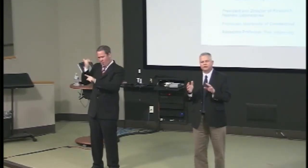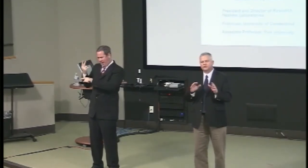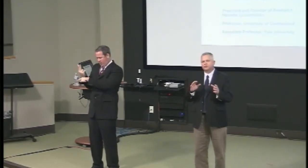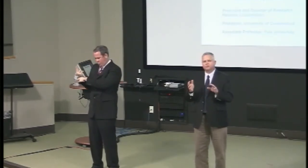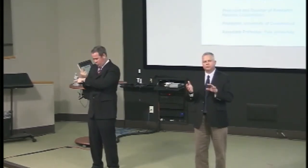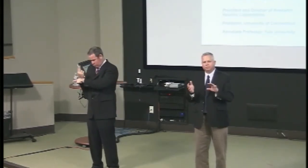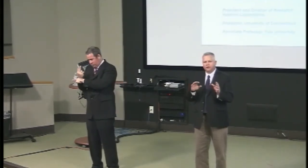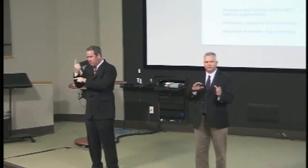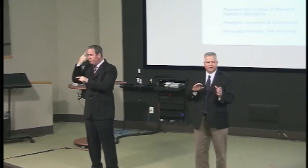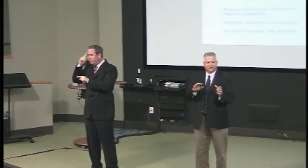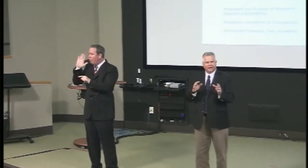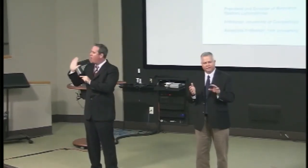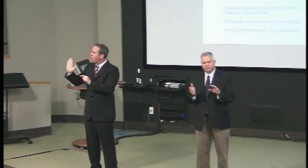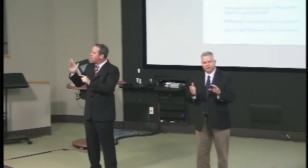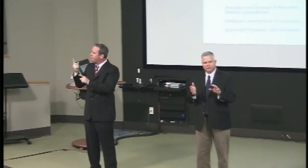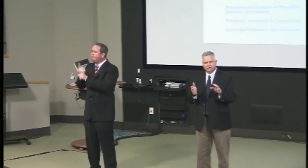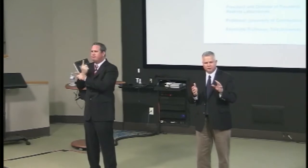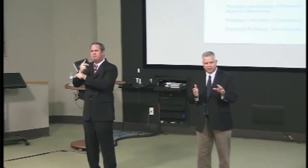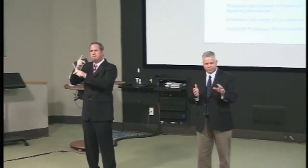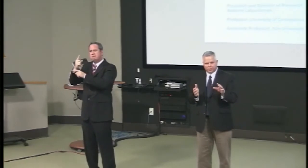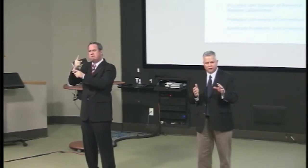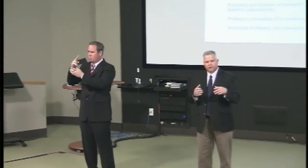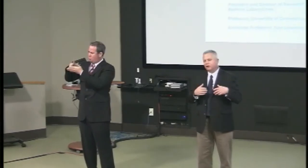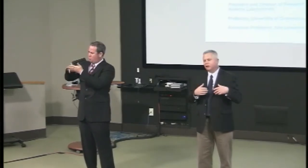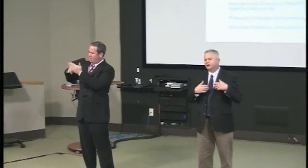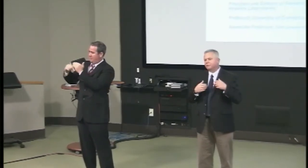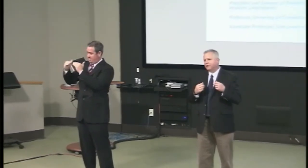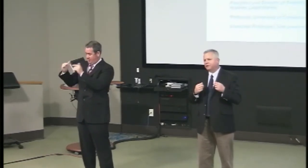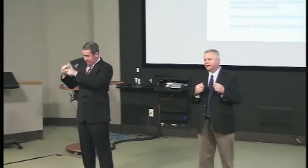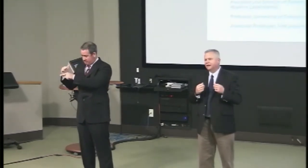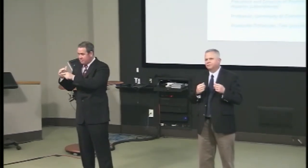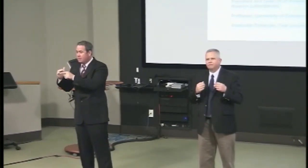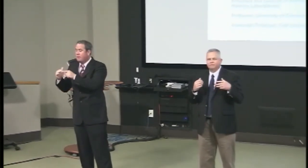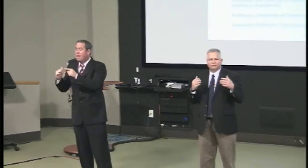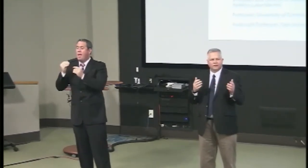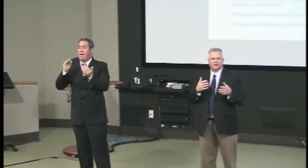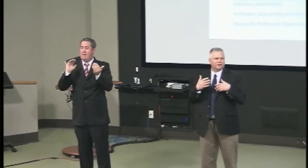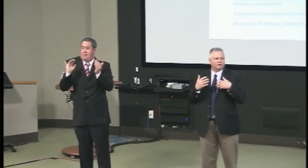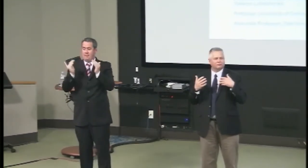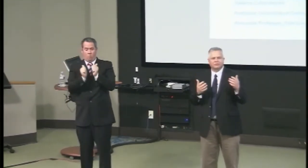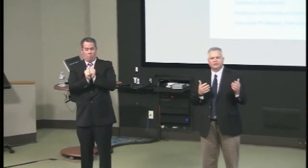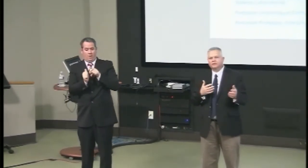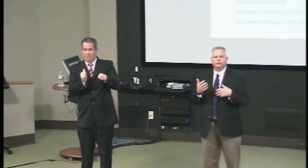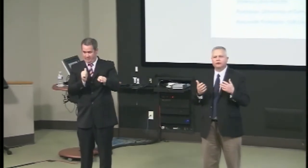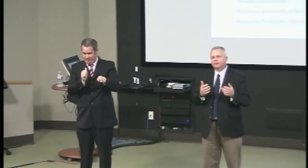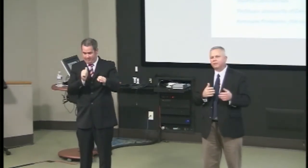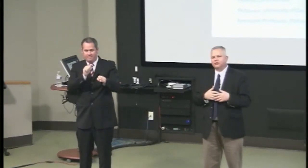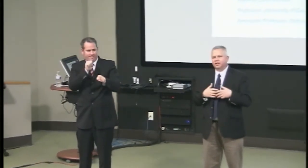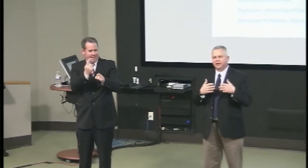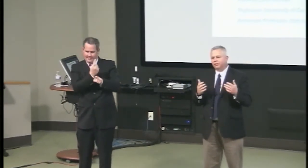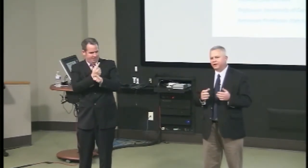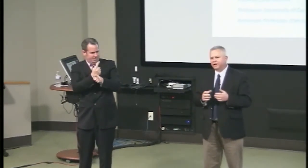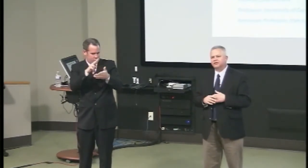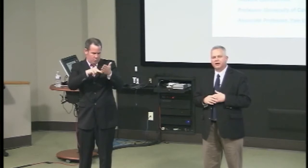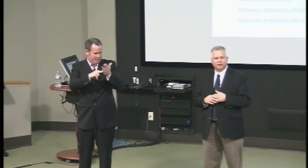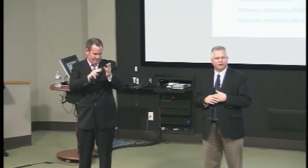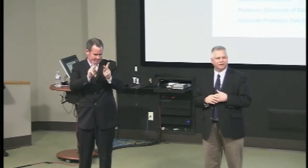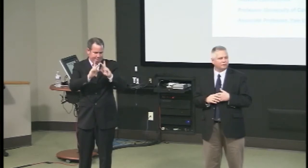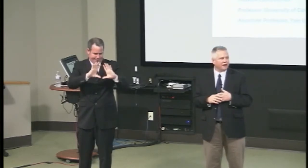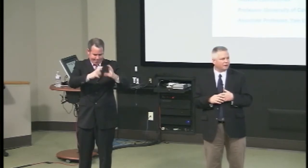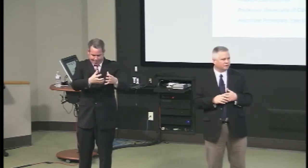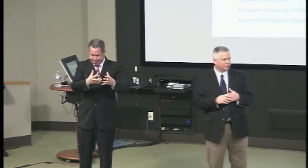there's always two parts of it that have to be discussed when talking about the neuroimaging and all the